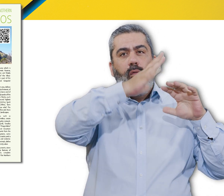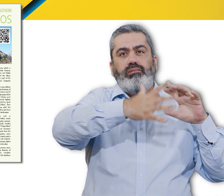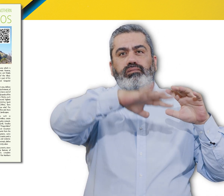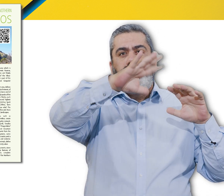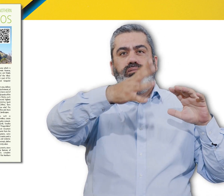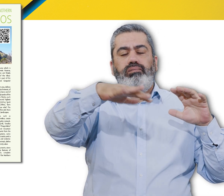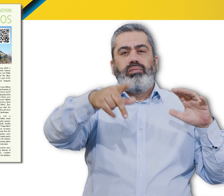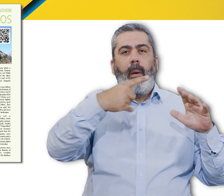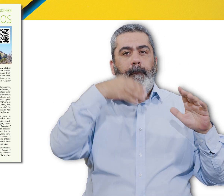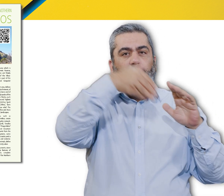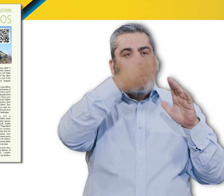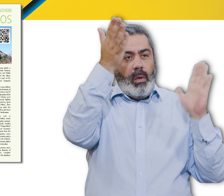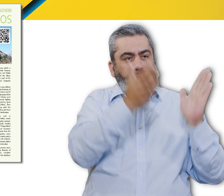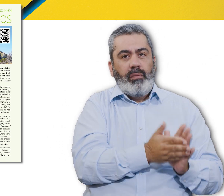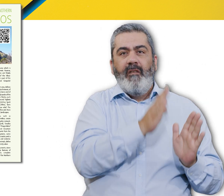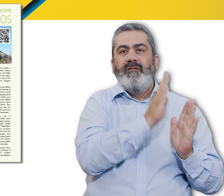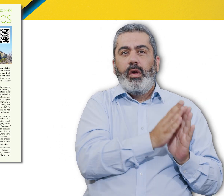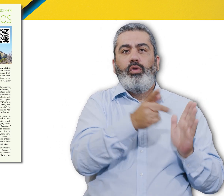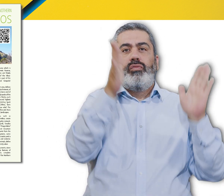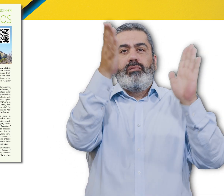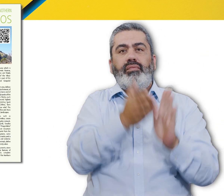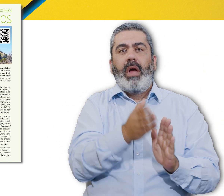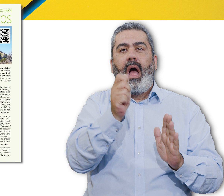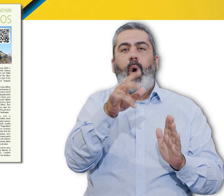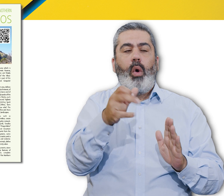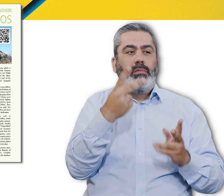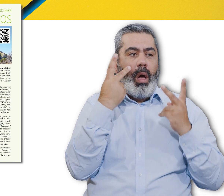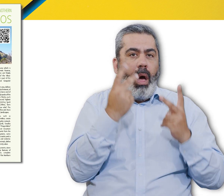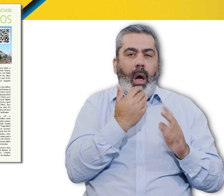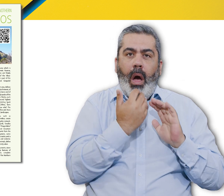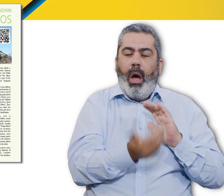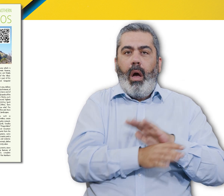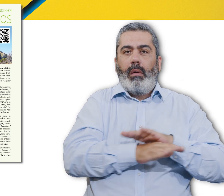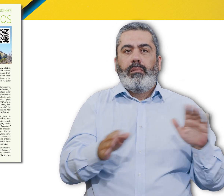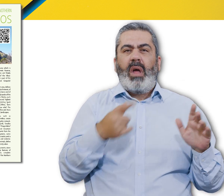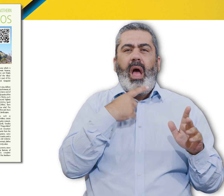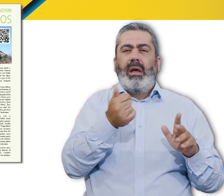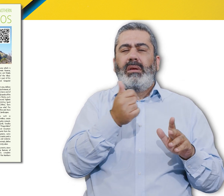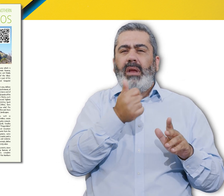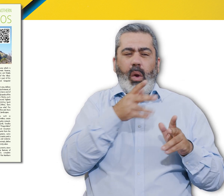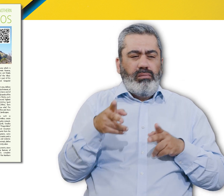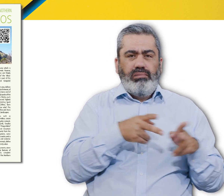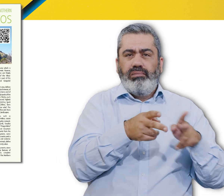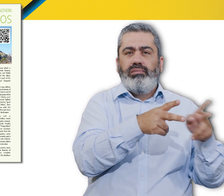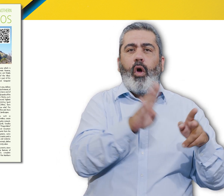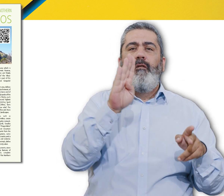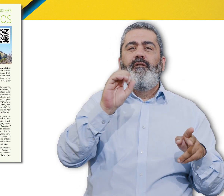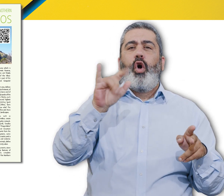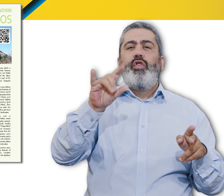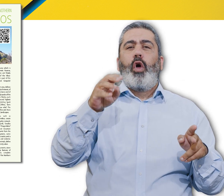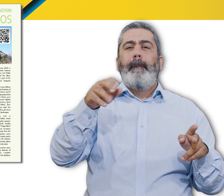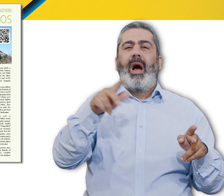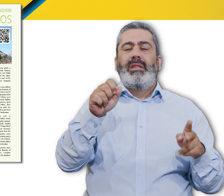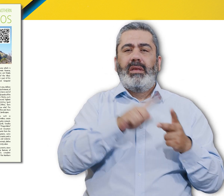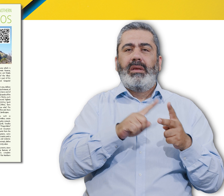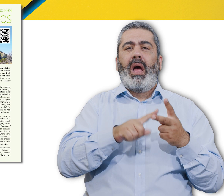an intense and diverse relief. The impressive gorges of Vicus and Eras compose breathtaking landscapes. Streams